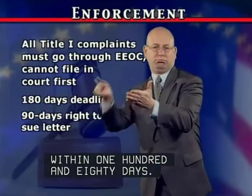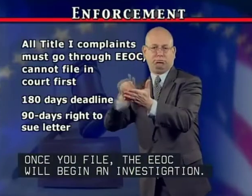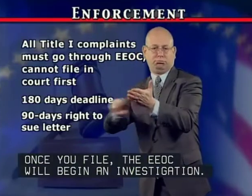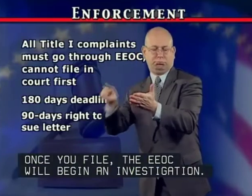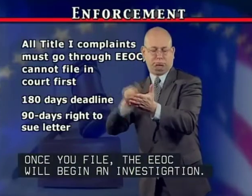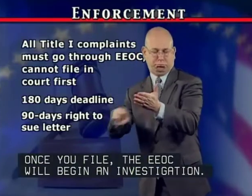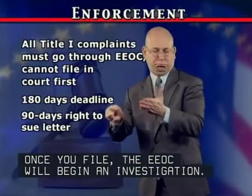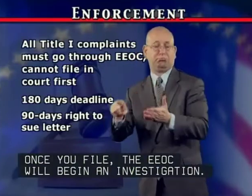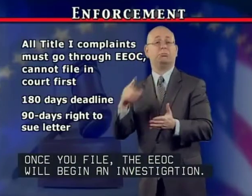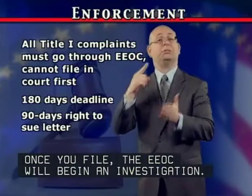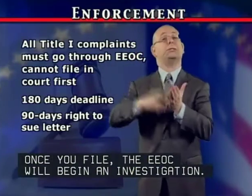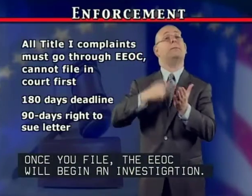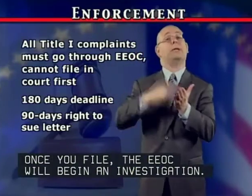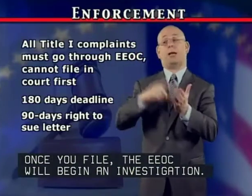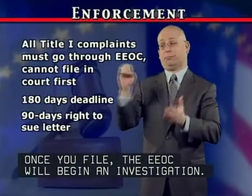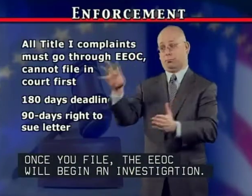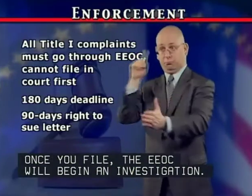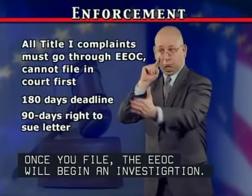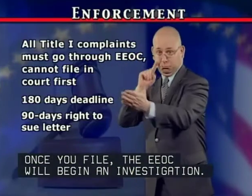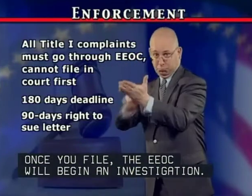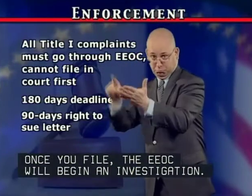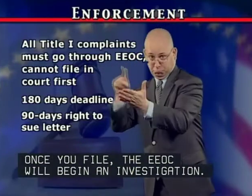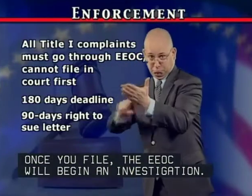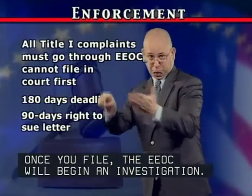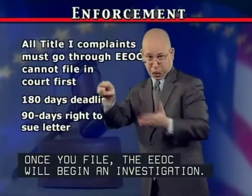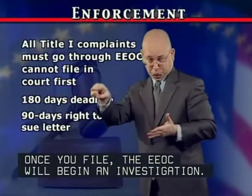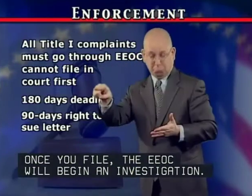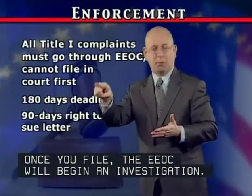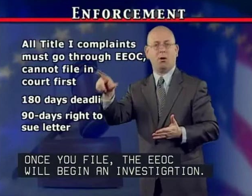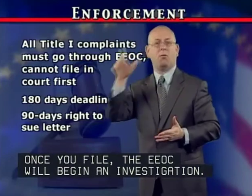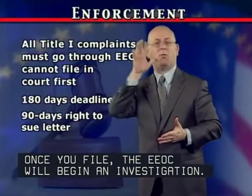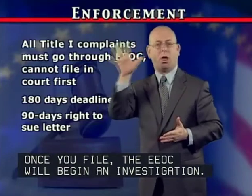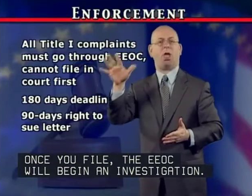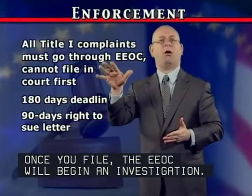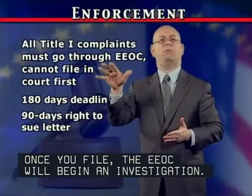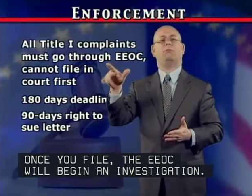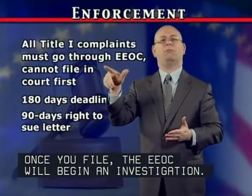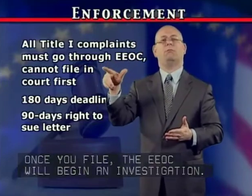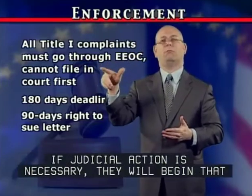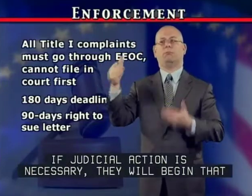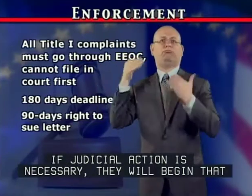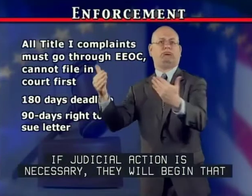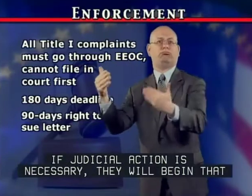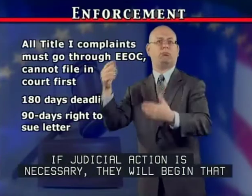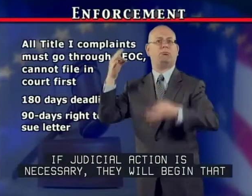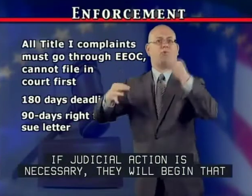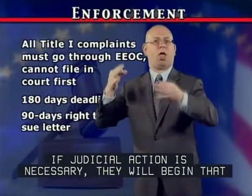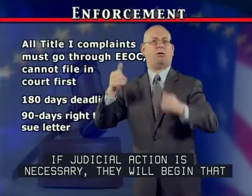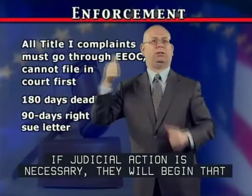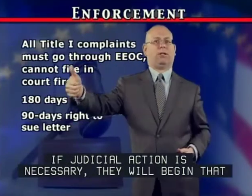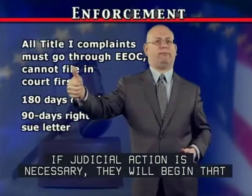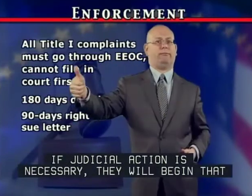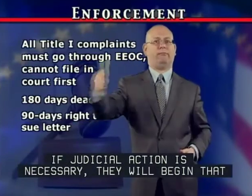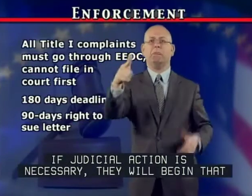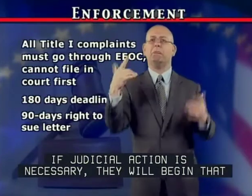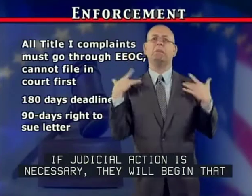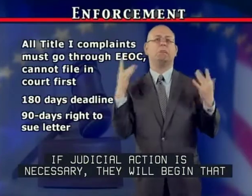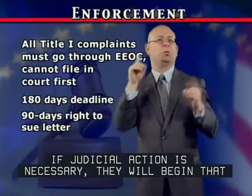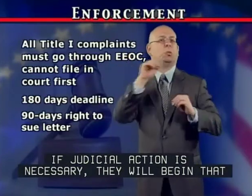Once you file, the EEOC will begin an investigation. If judicial action is necessary, they will begin